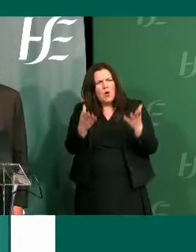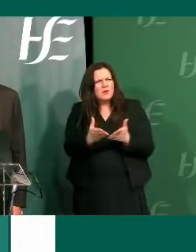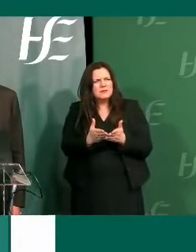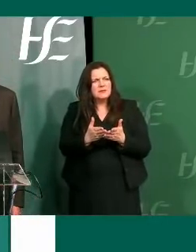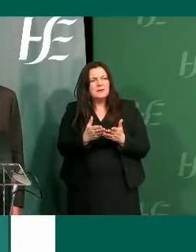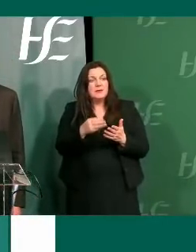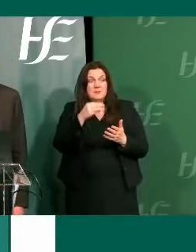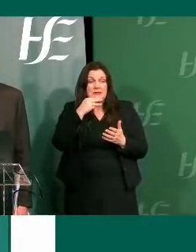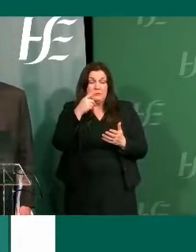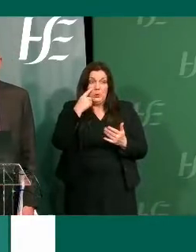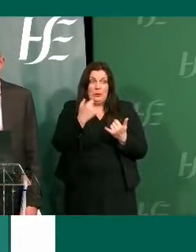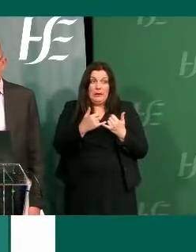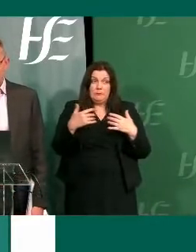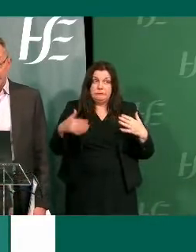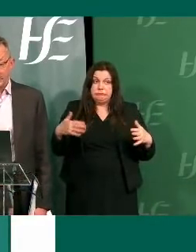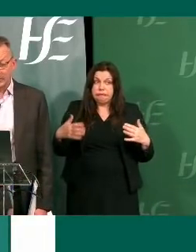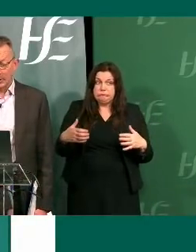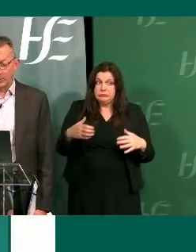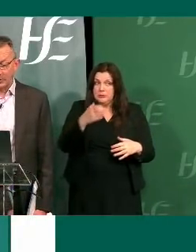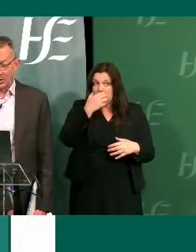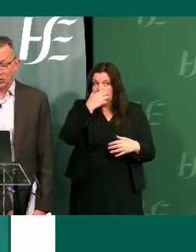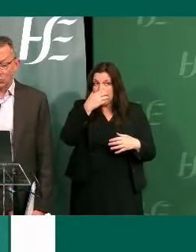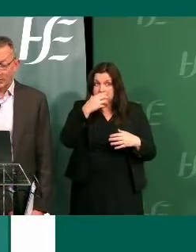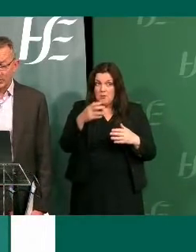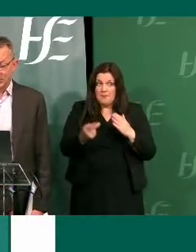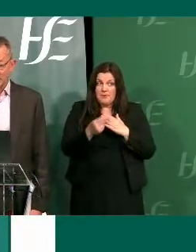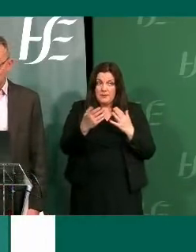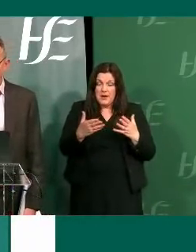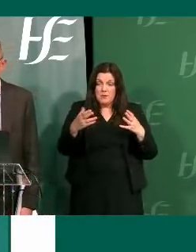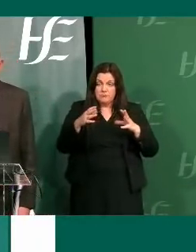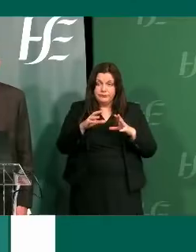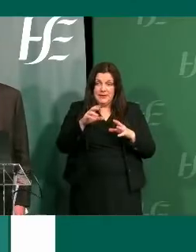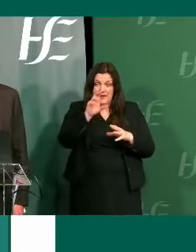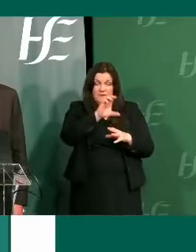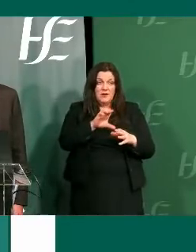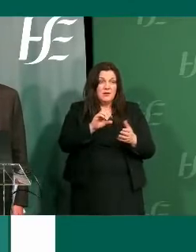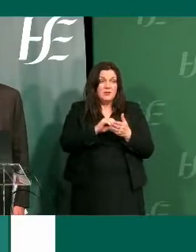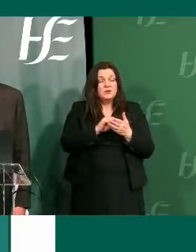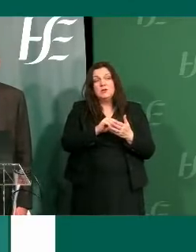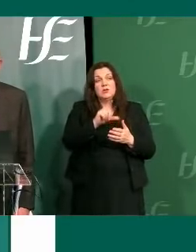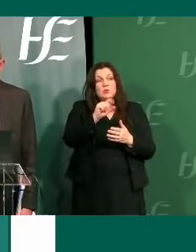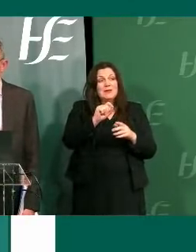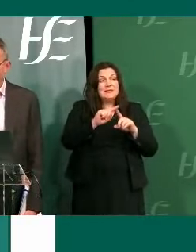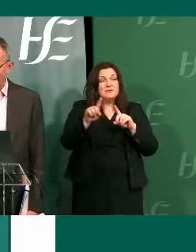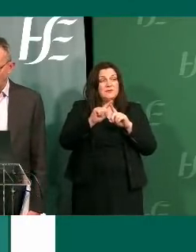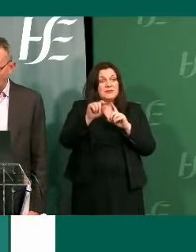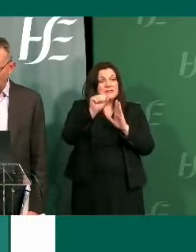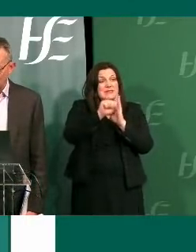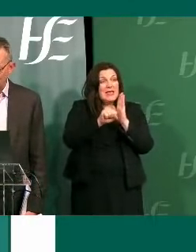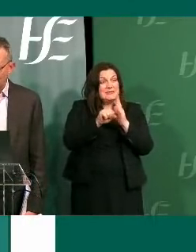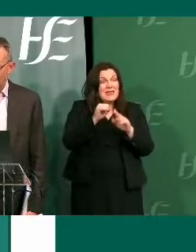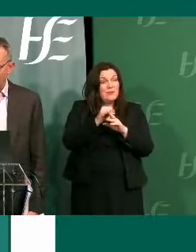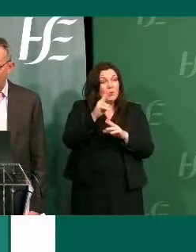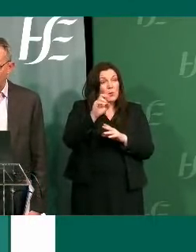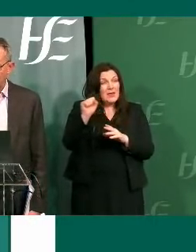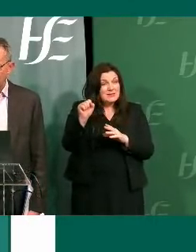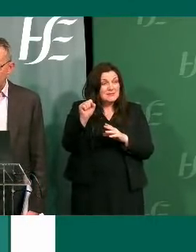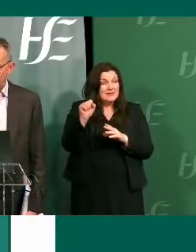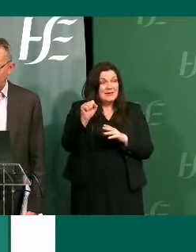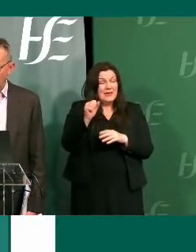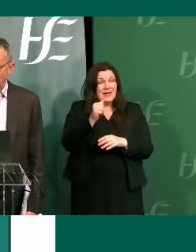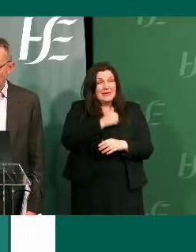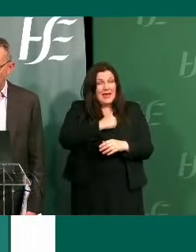is beginning to heat up now and colour up with detection 20 states in the US, Canada, and obviously the south of